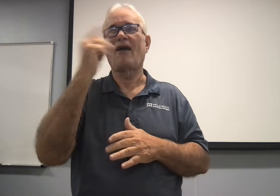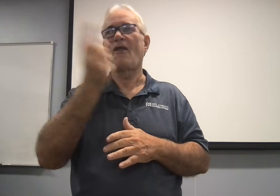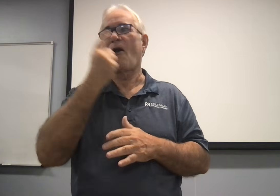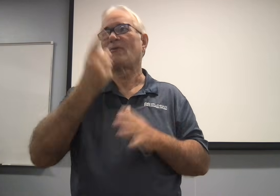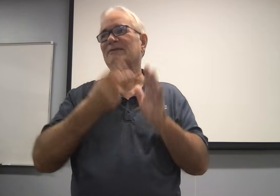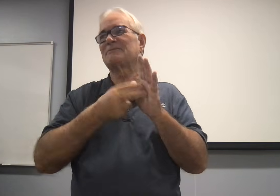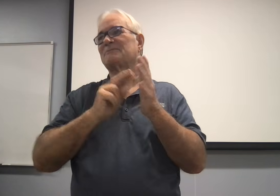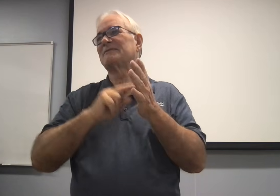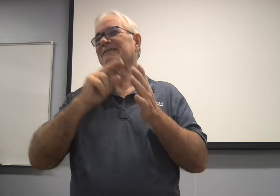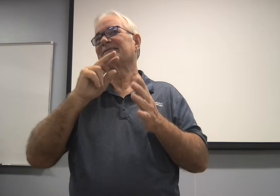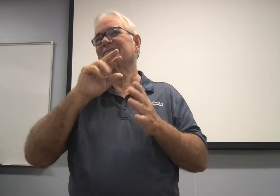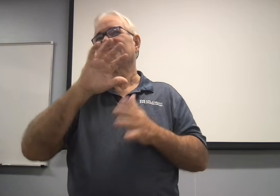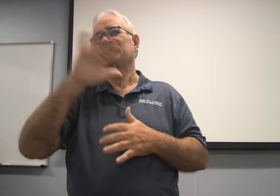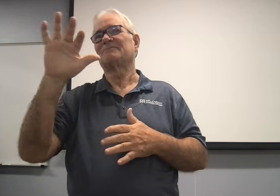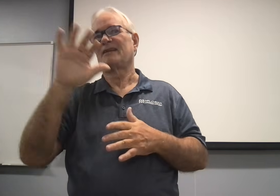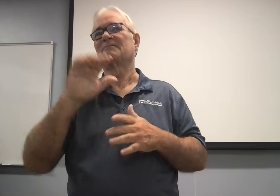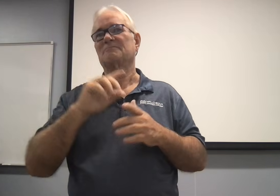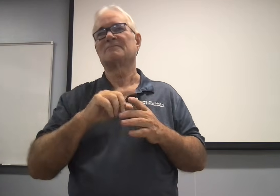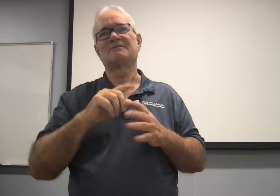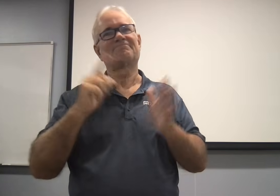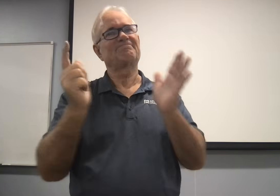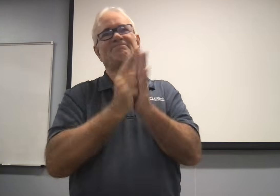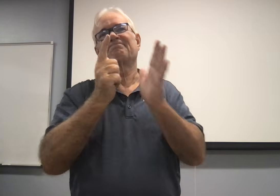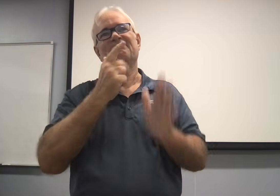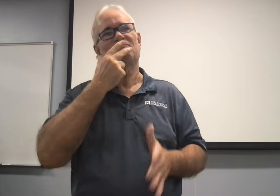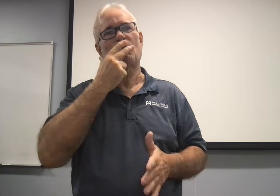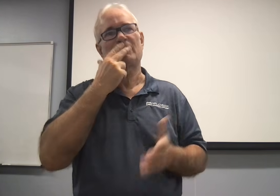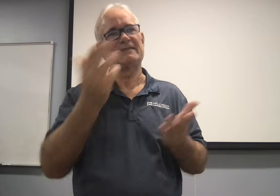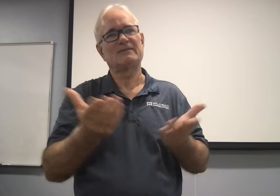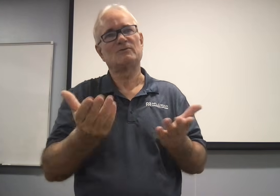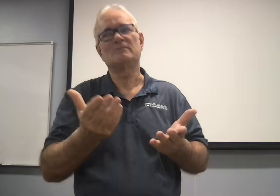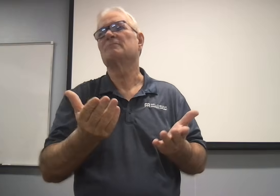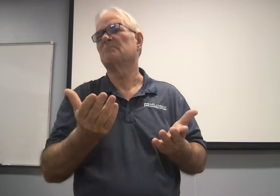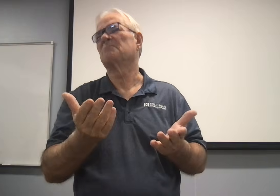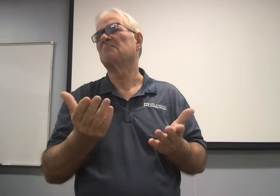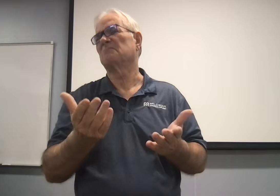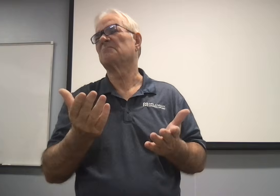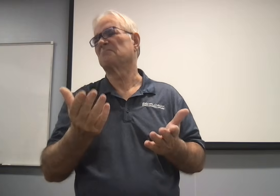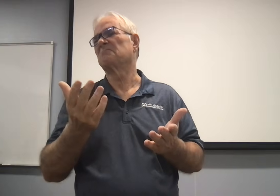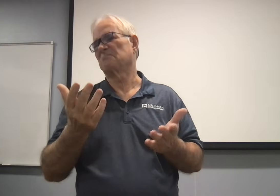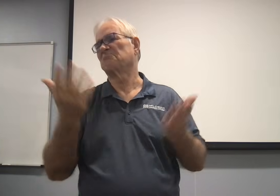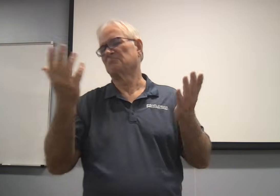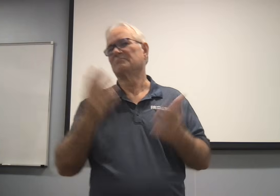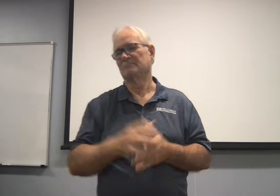So no does not always mean that you have to fingerspell it. You can say illegal to smoke here.